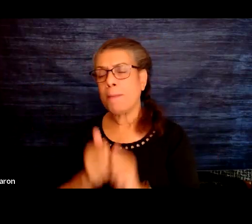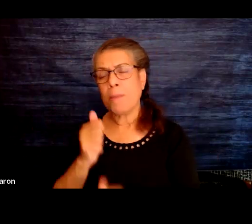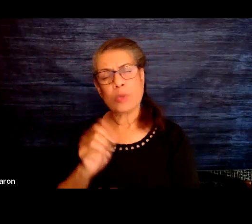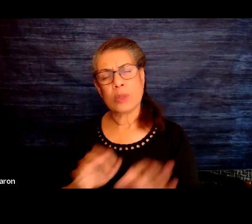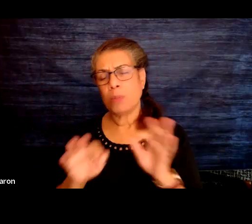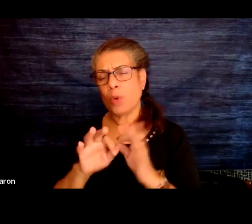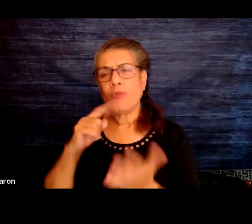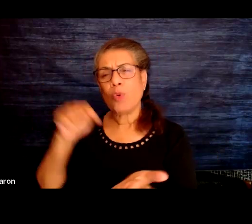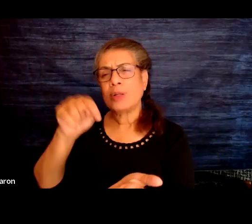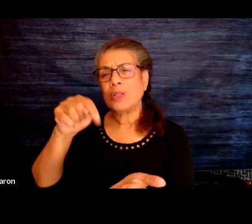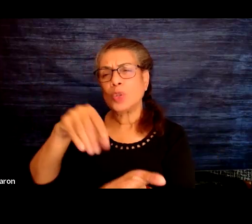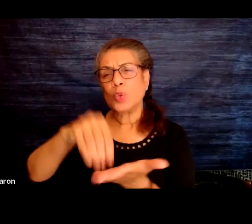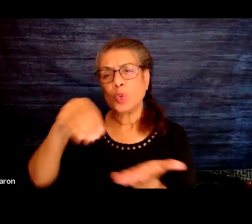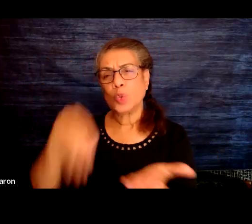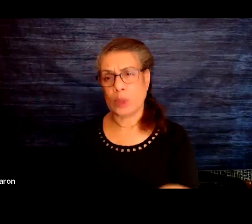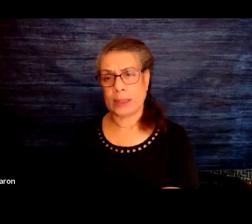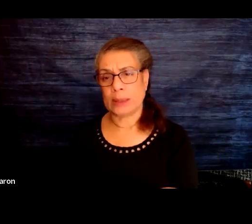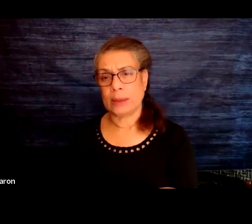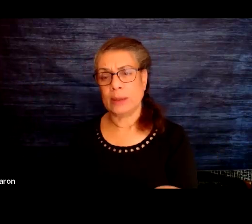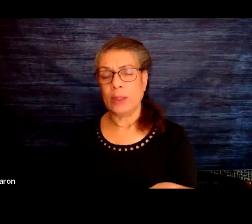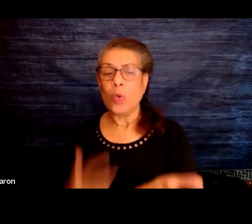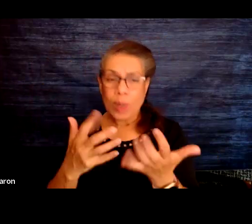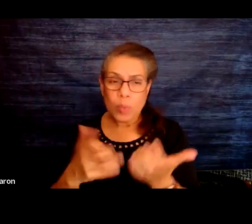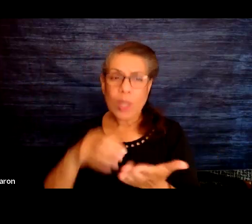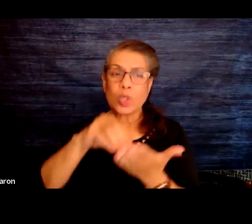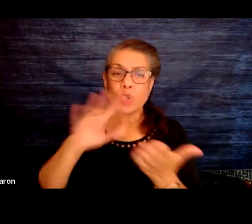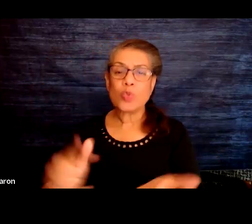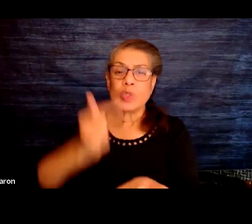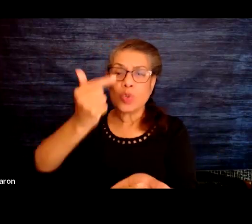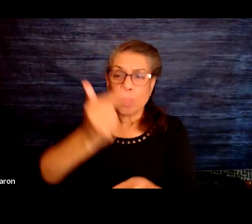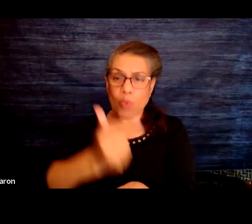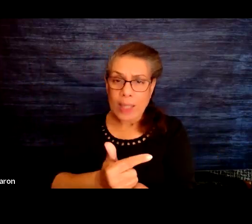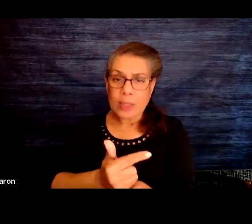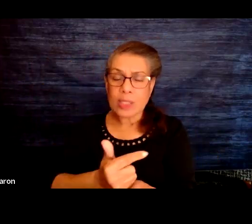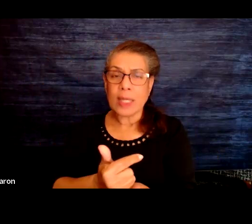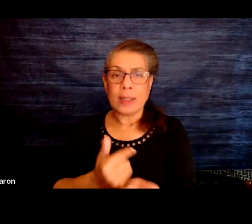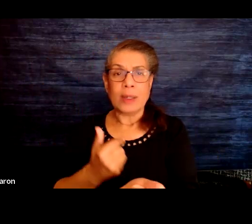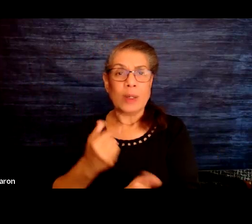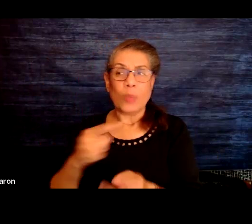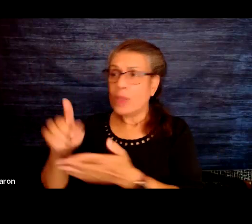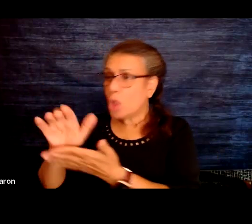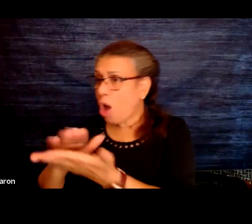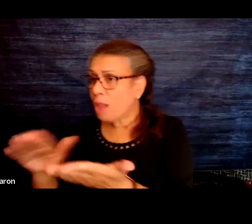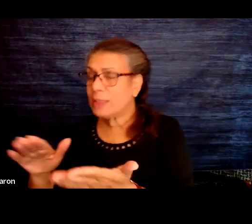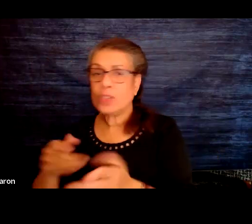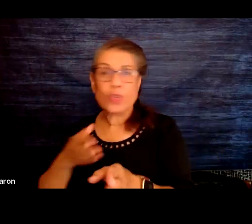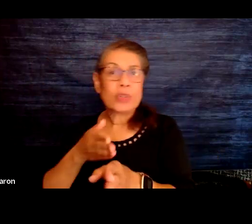students that we are trying to help prepare to graduate college, career, life ready.